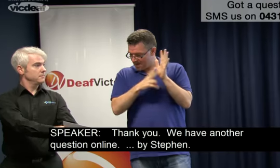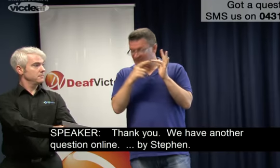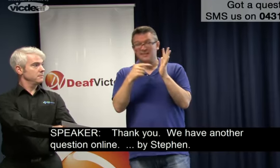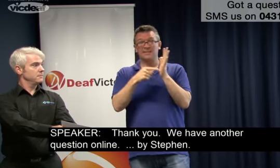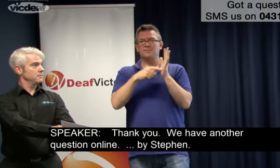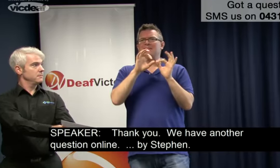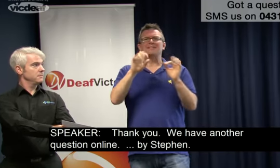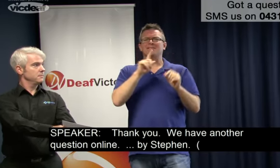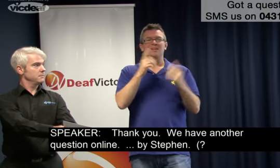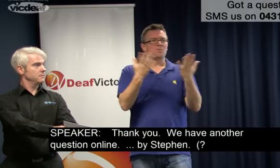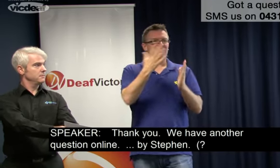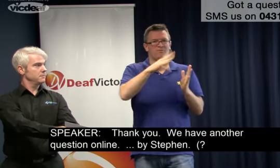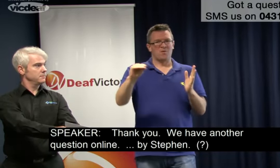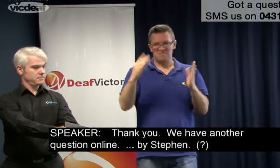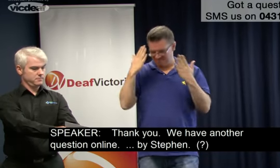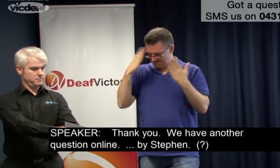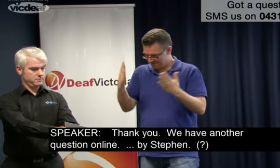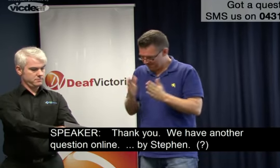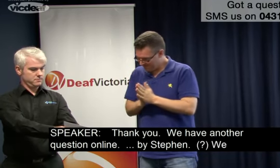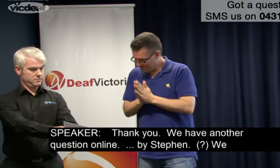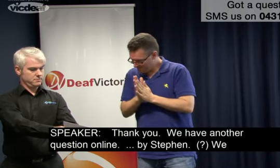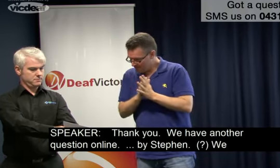We have Lana Barnett. It doesn't say where she's from.